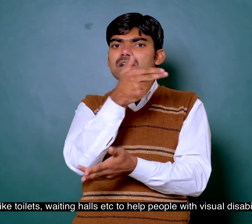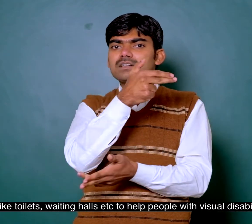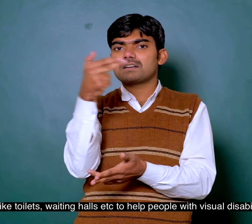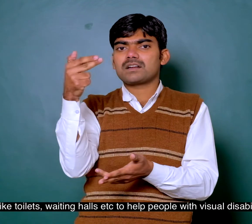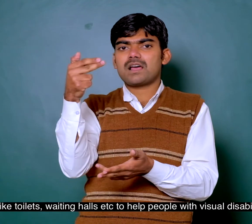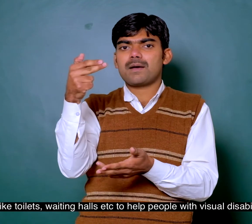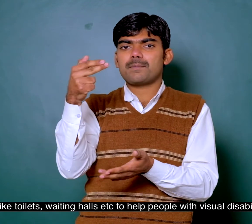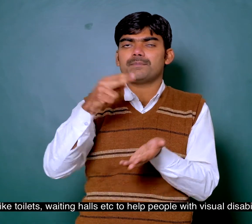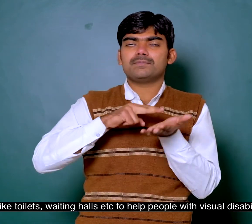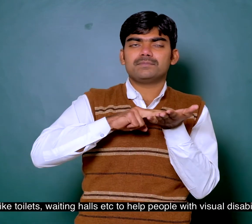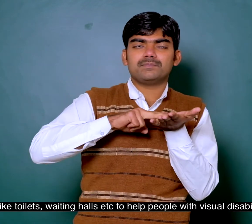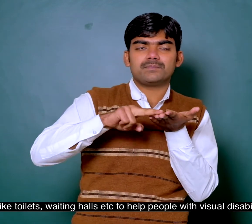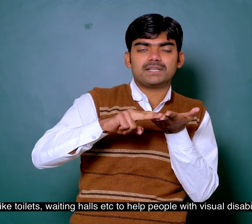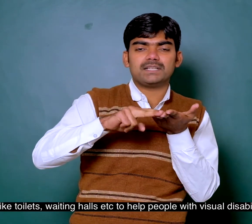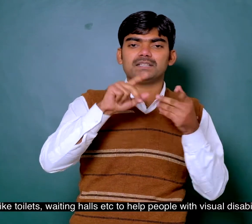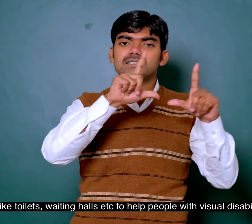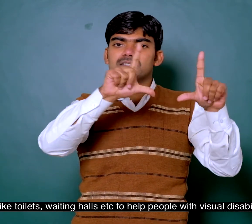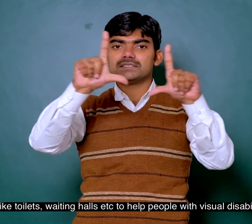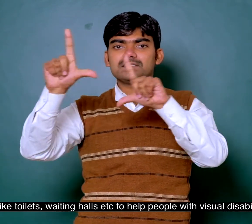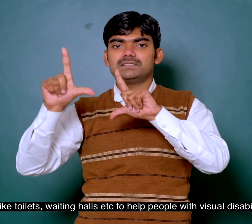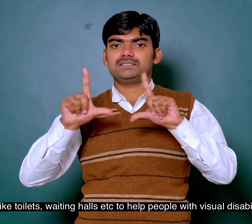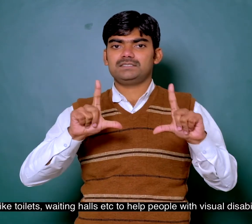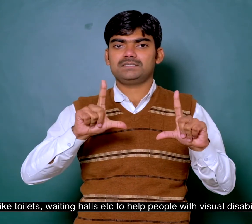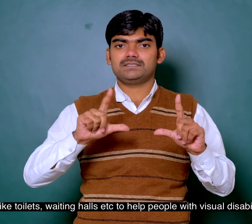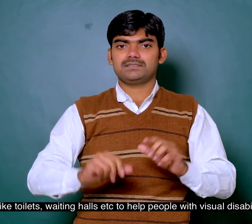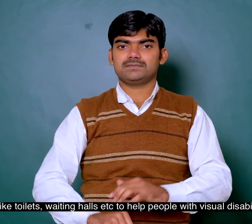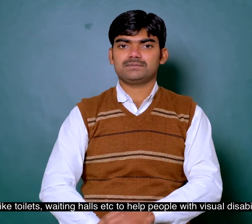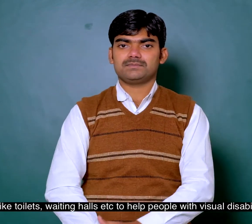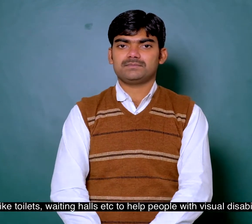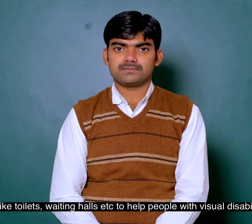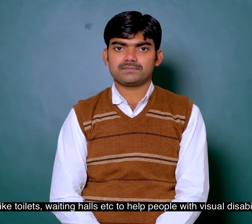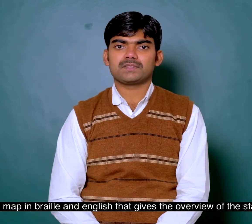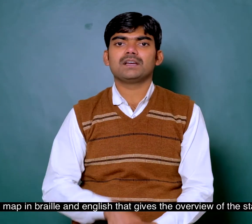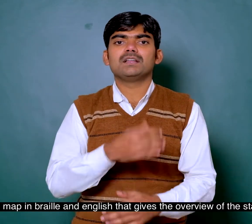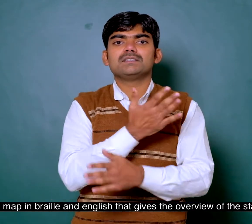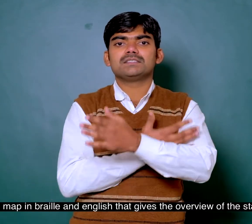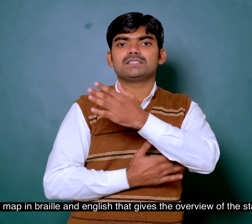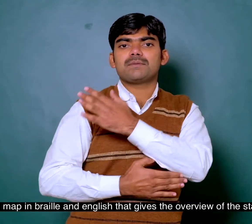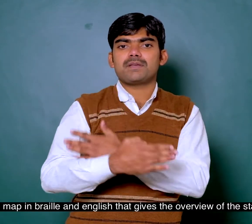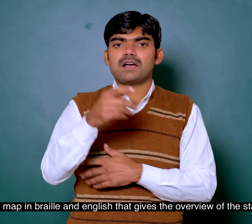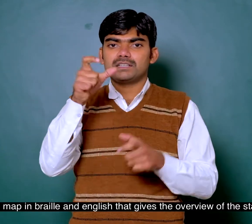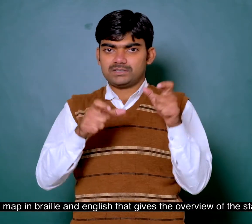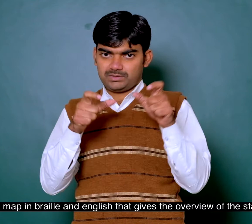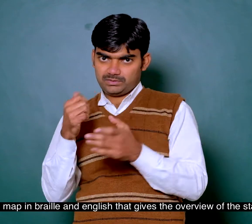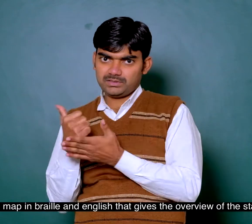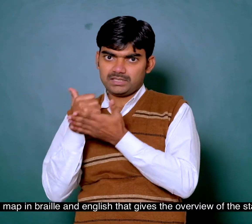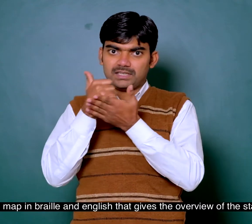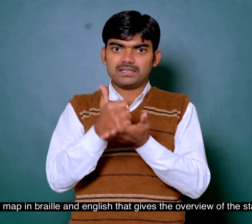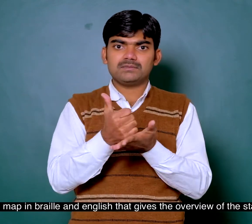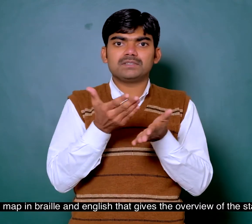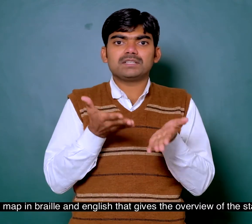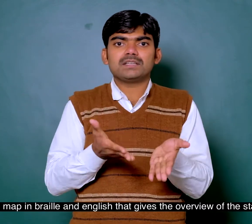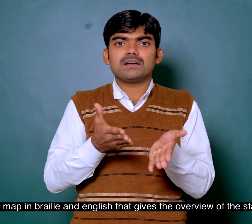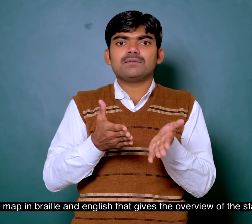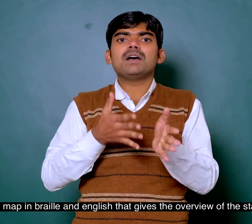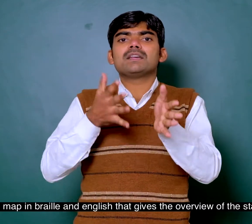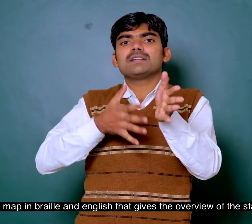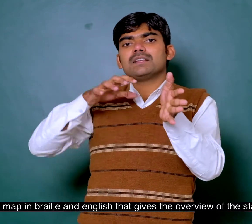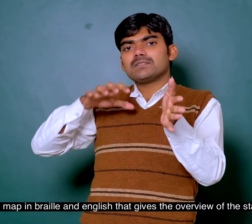etc. to help people with visual disabilities. A station map in Braille and English that gives